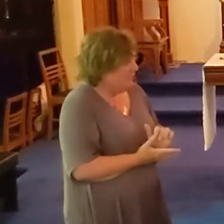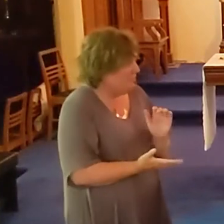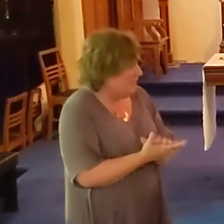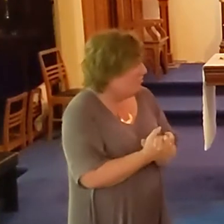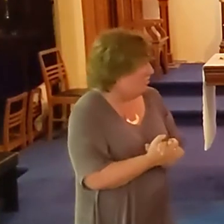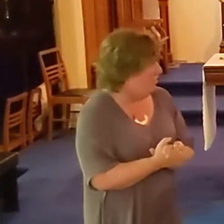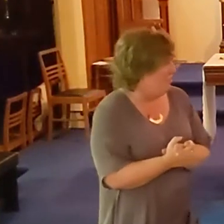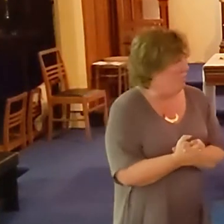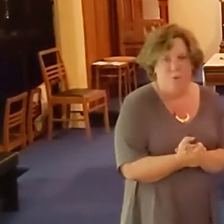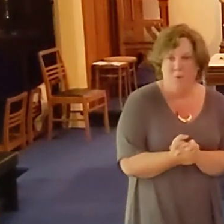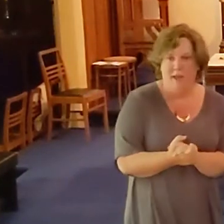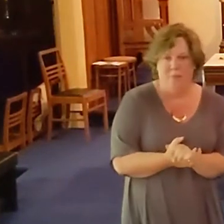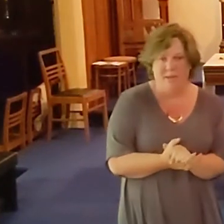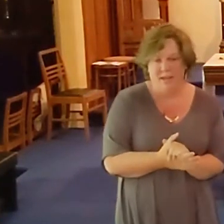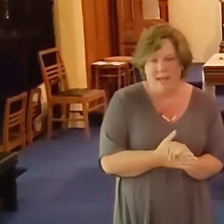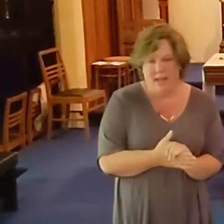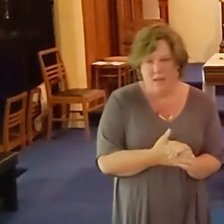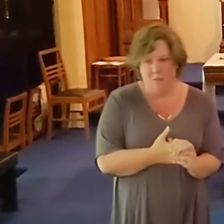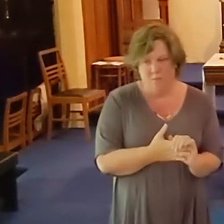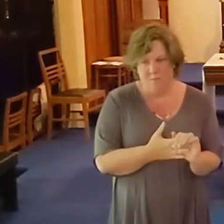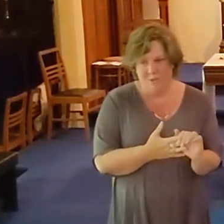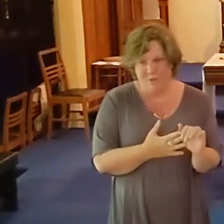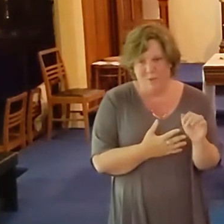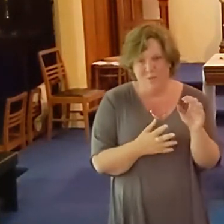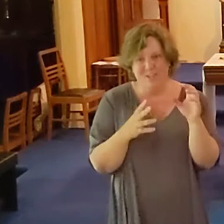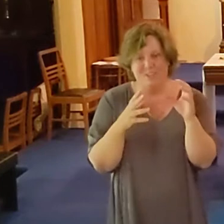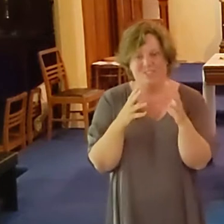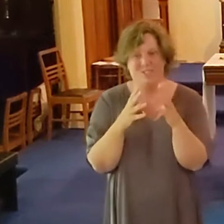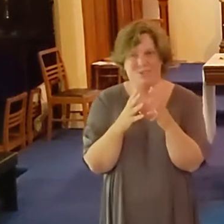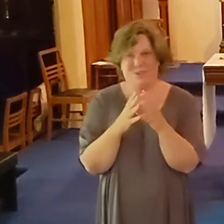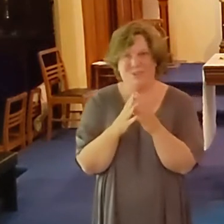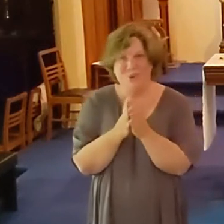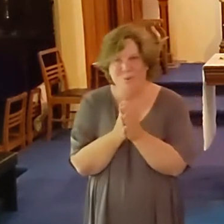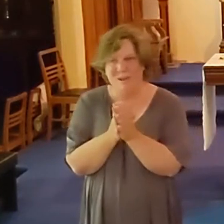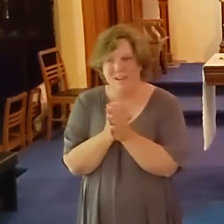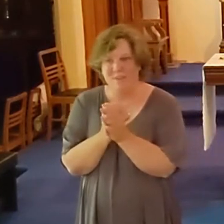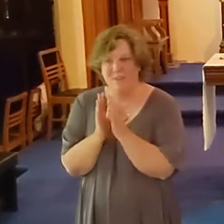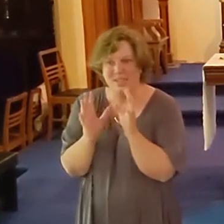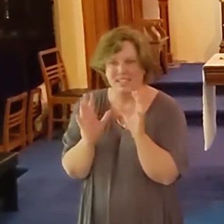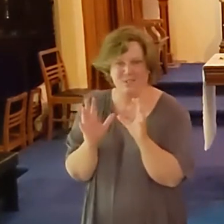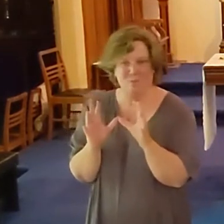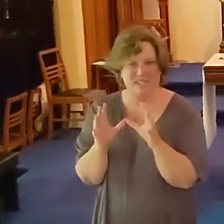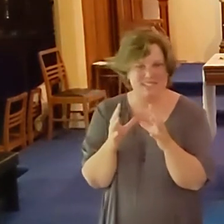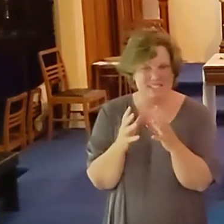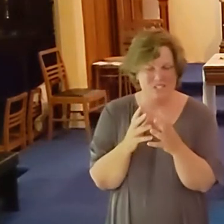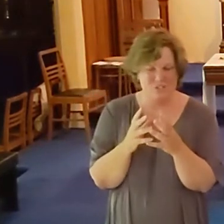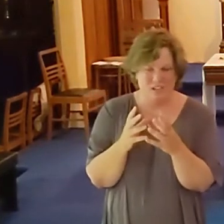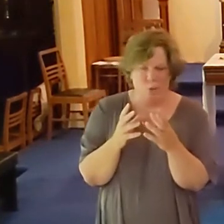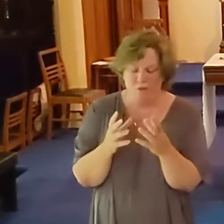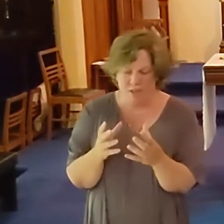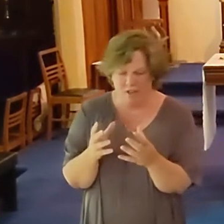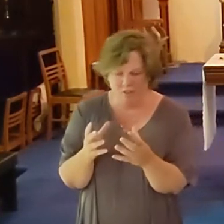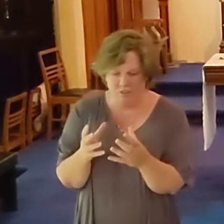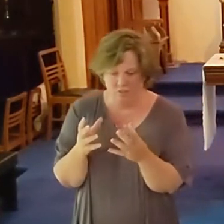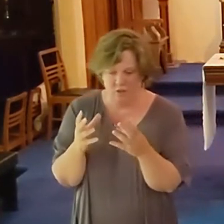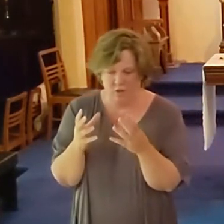However, this next I'm not so happy. When we got to Goolwa, and I've been looking a little bit into the history,